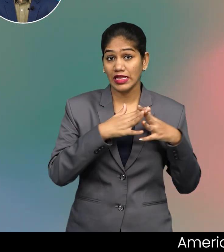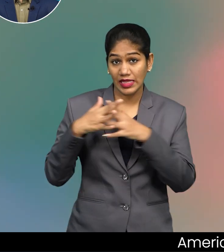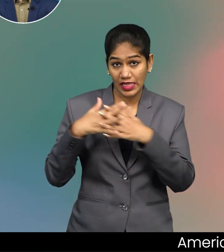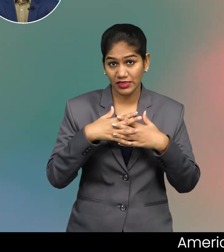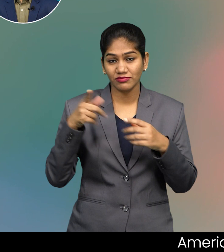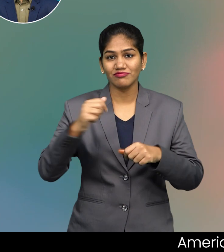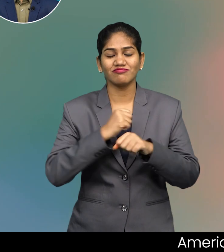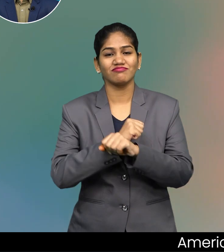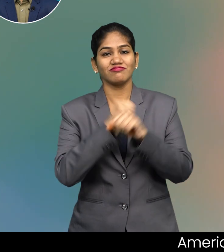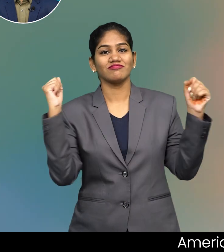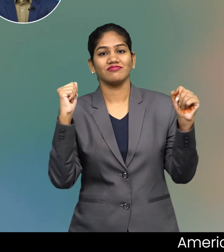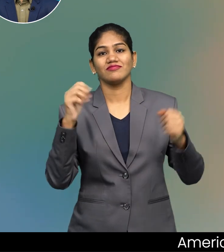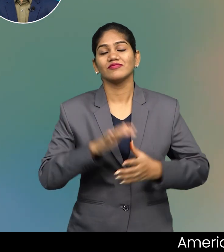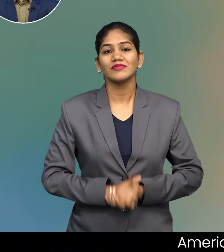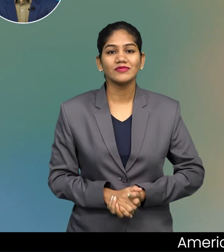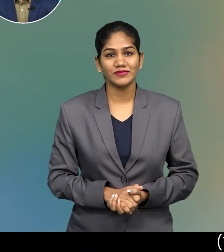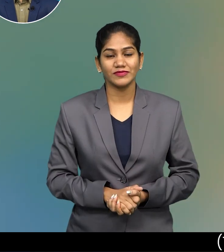American independence,